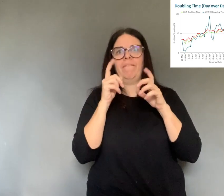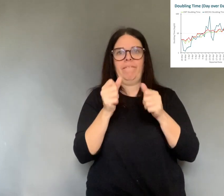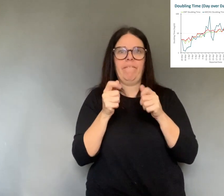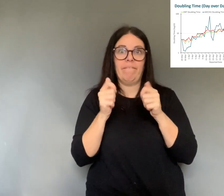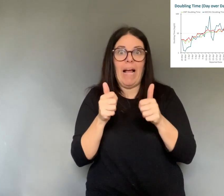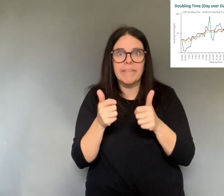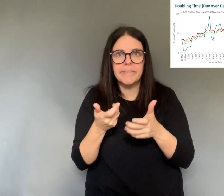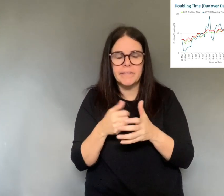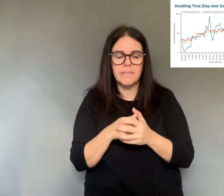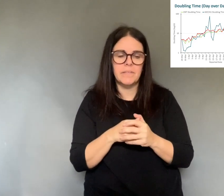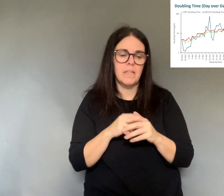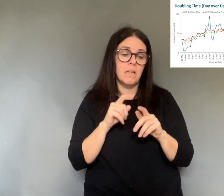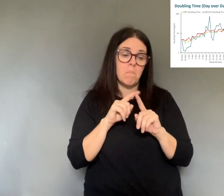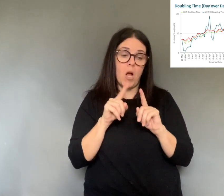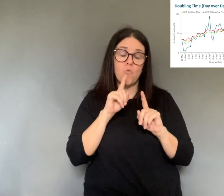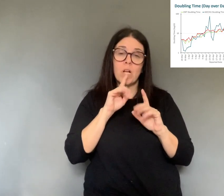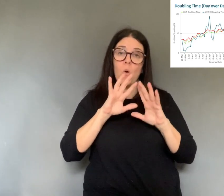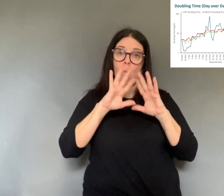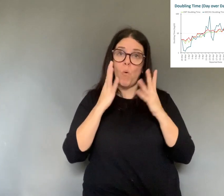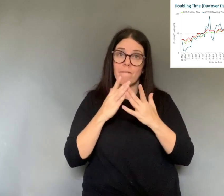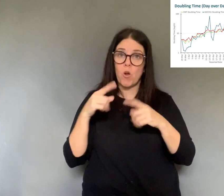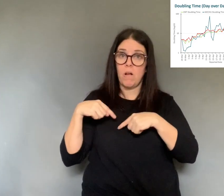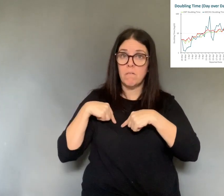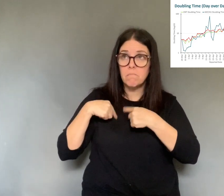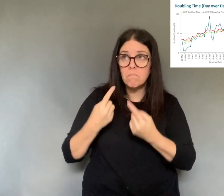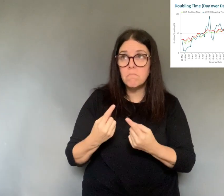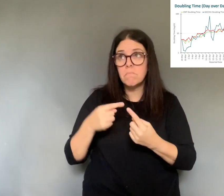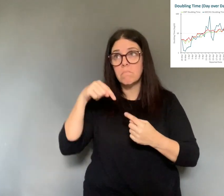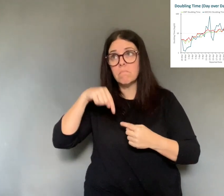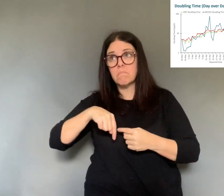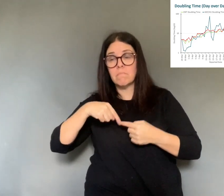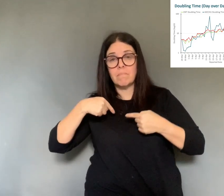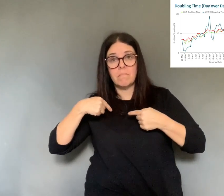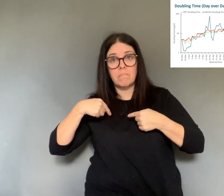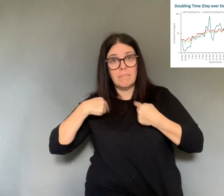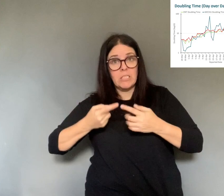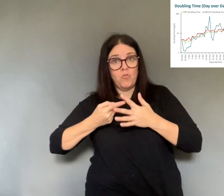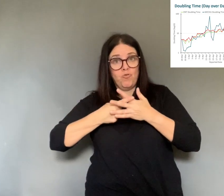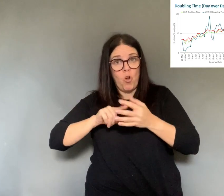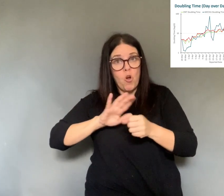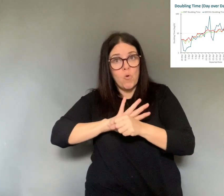time. But overall, from a case doubling perspective, comparing with the province